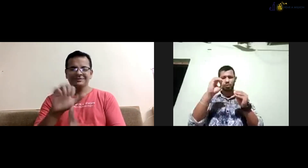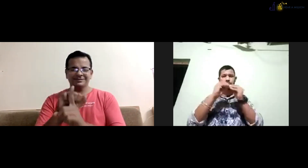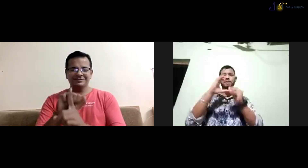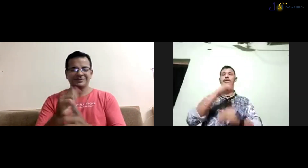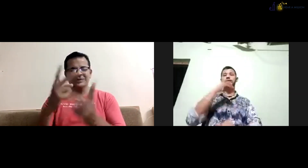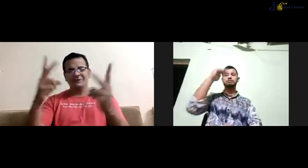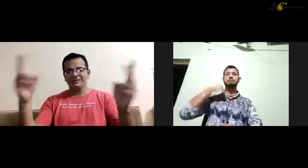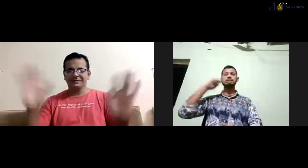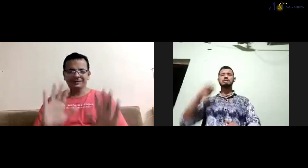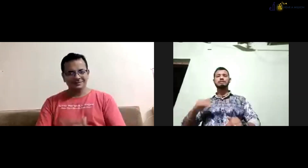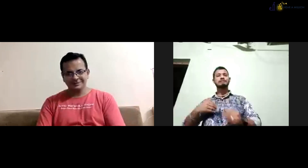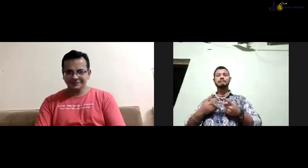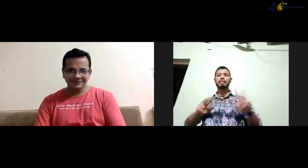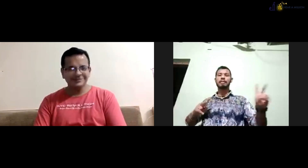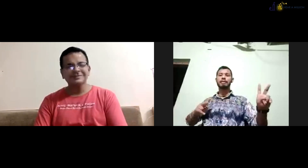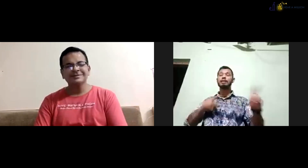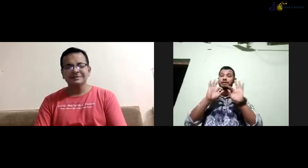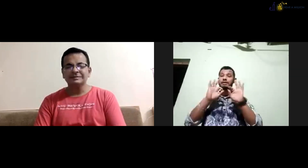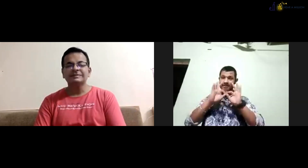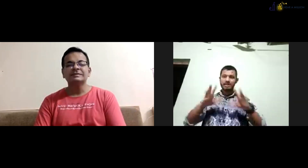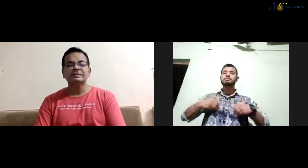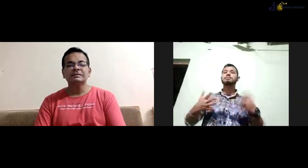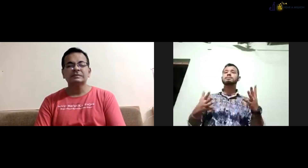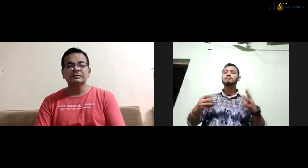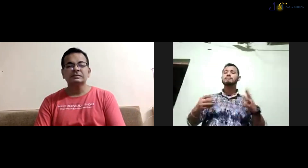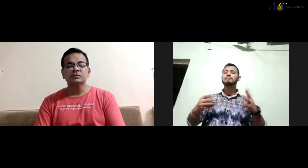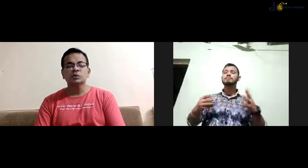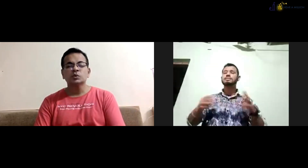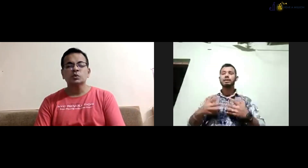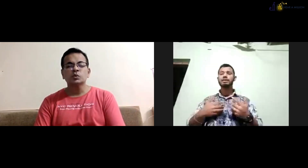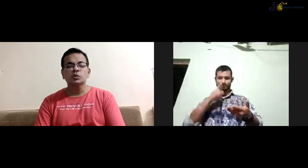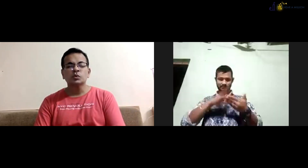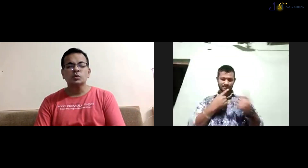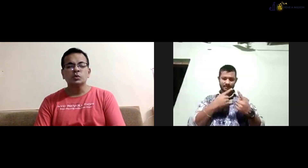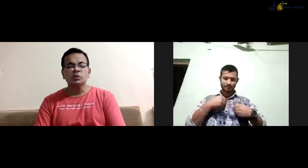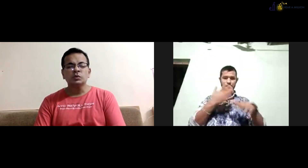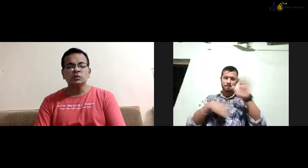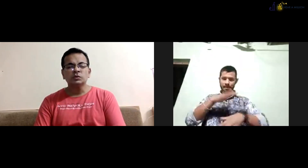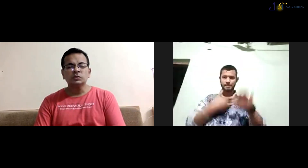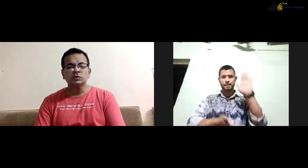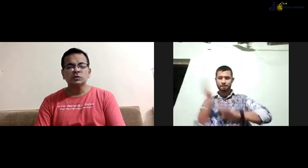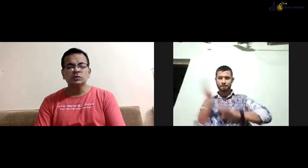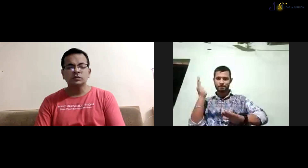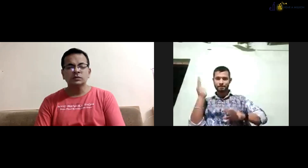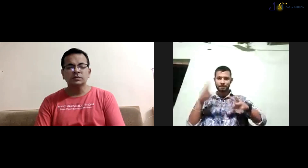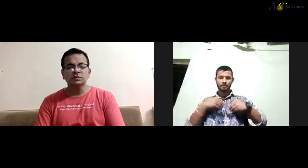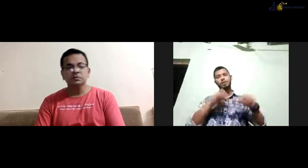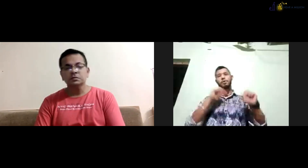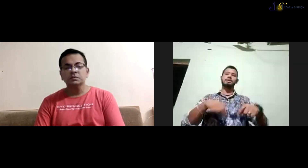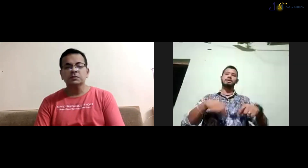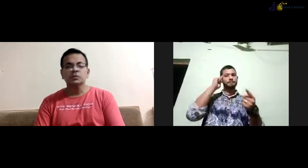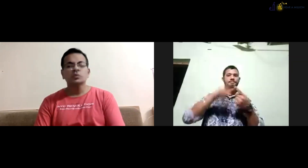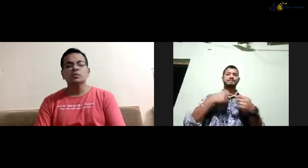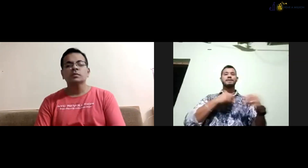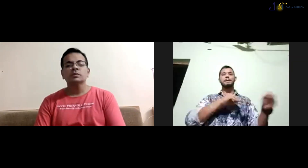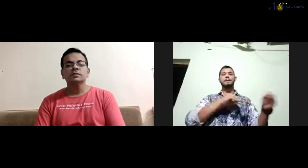caste community, and she was from the other backward class community. So that was the thing. We planned that we